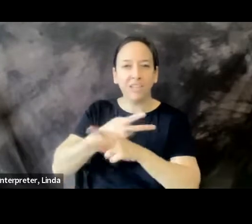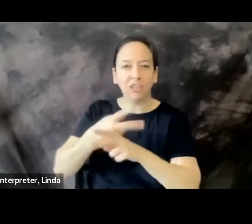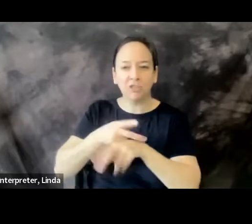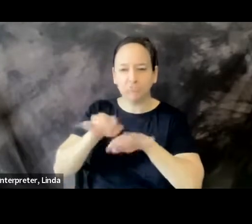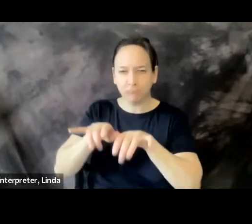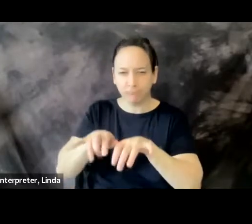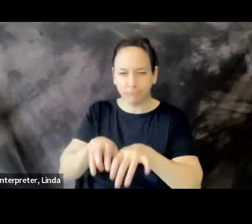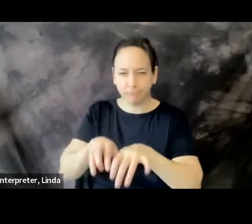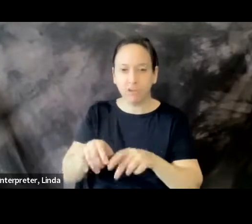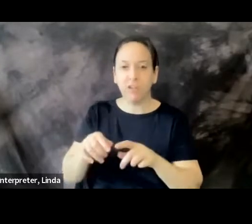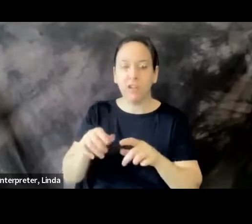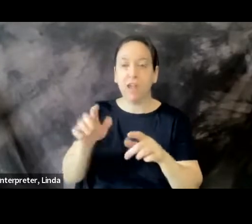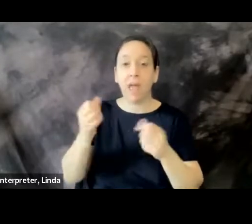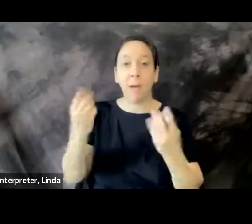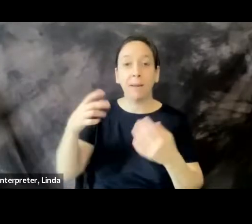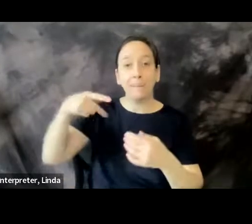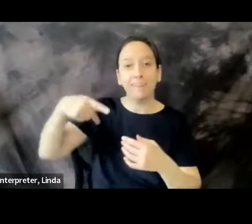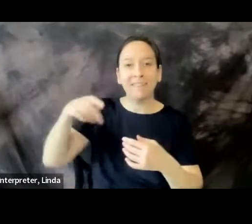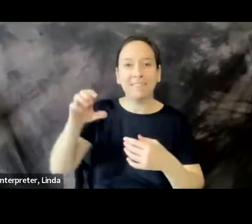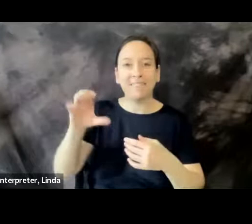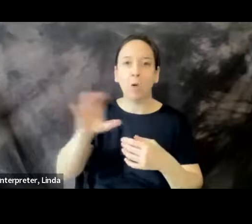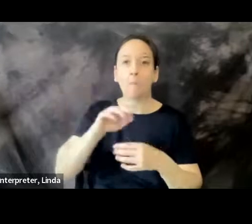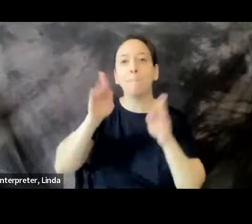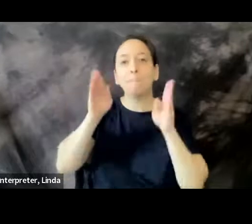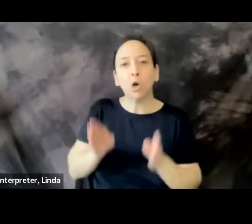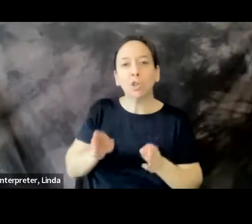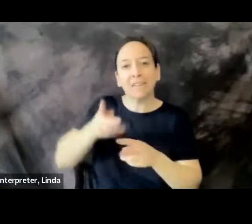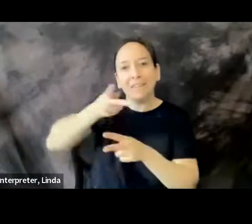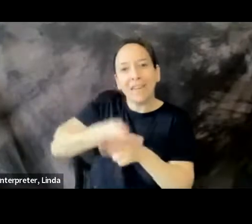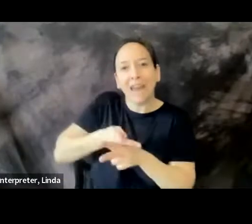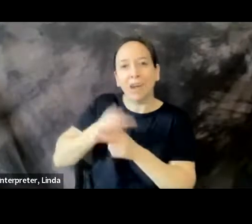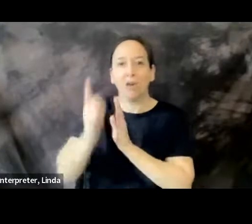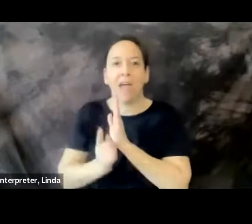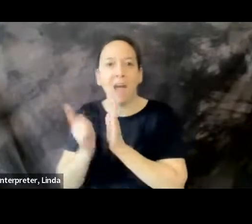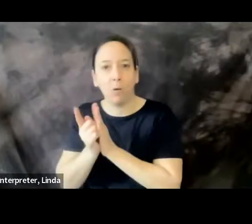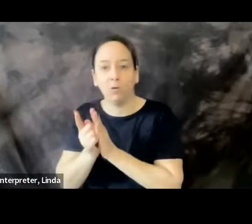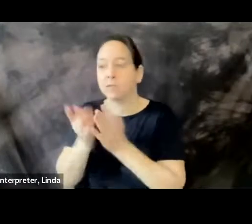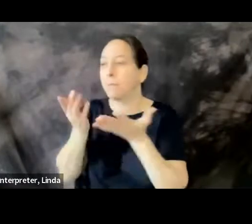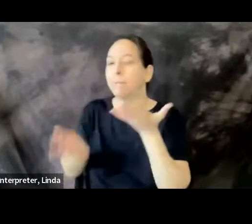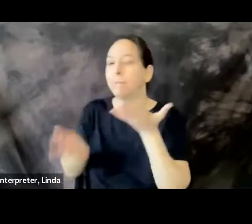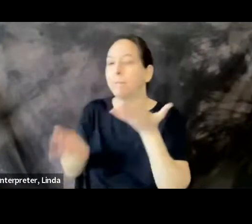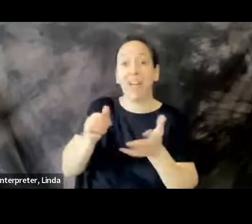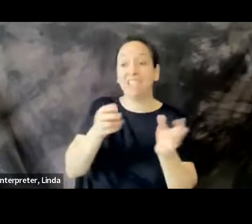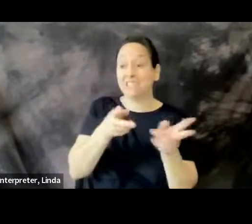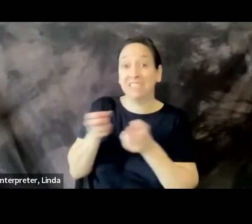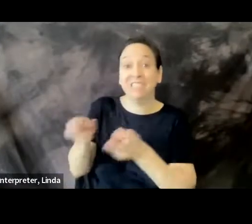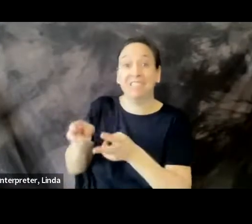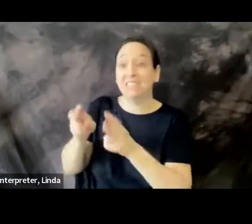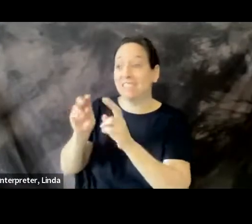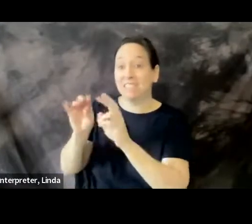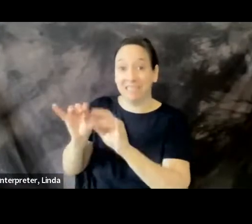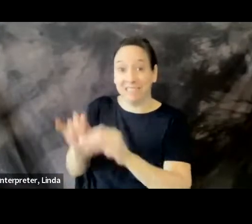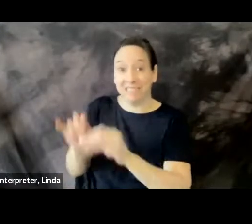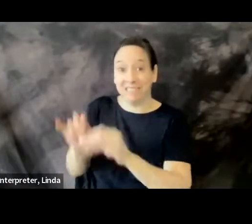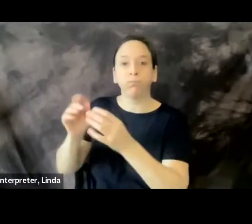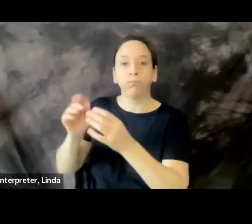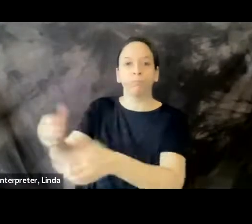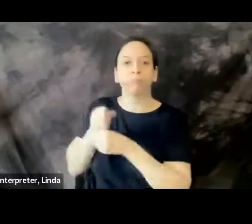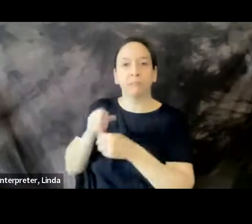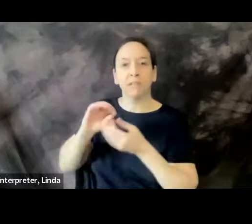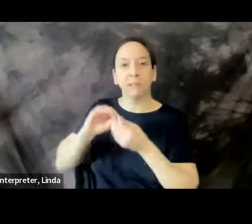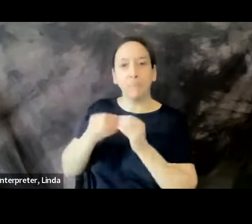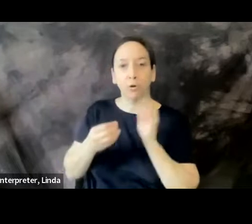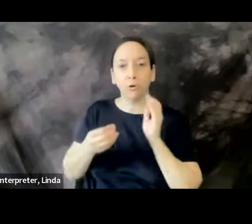of PCA or personal care aid hours that a person might be awarded under this program. And so we've seen a